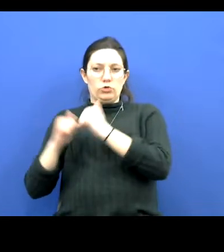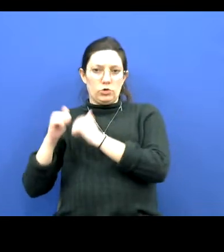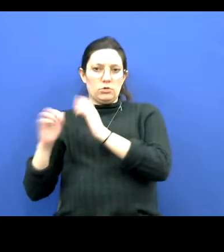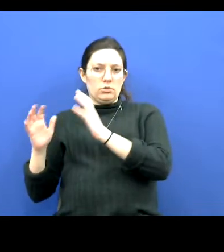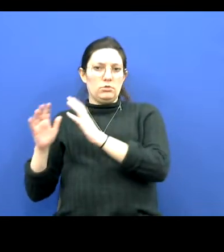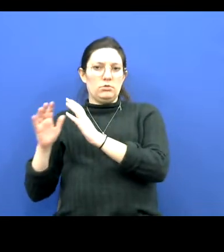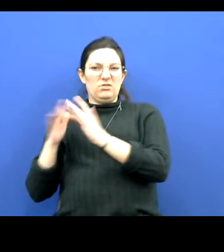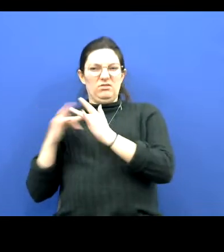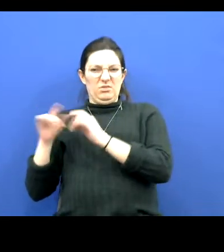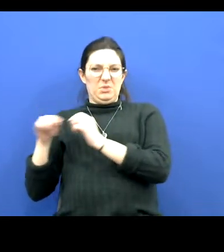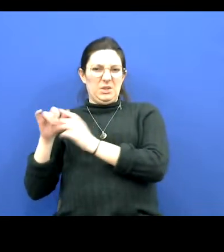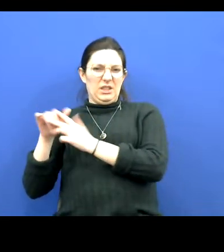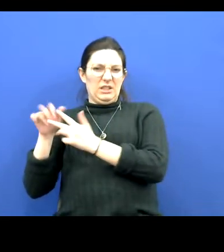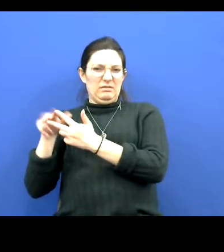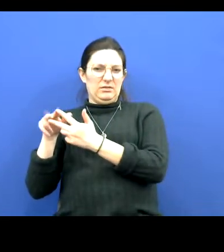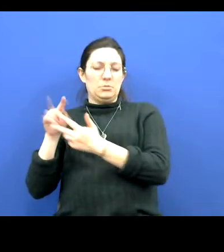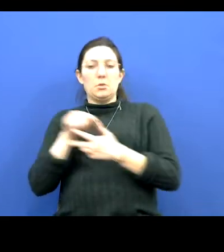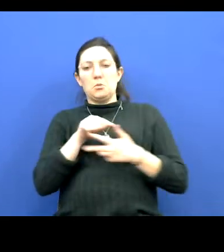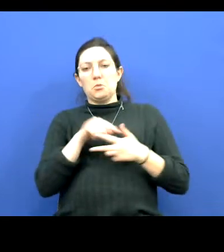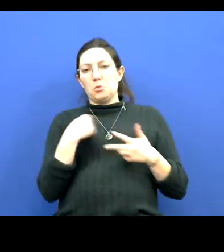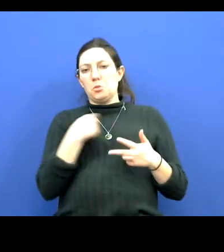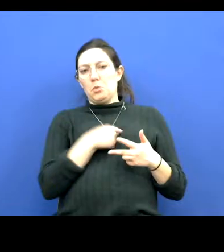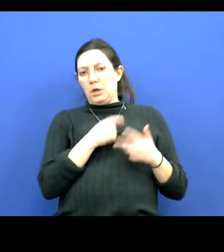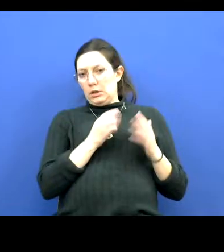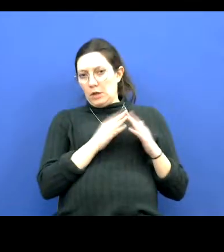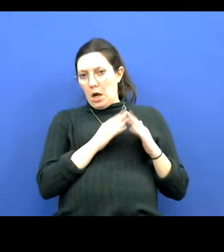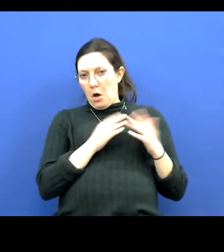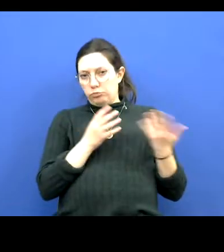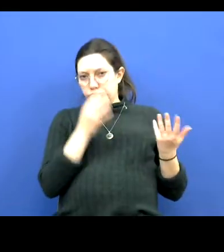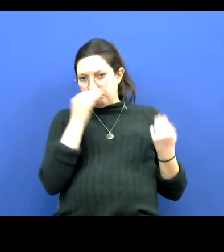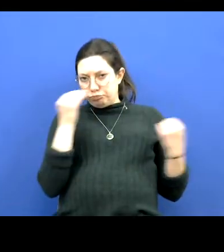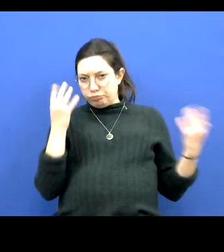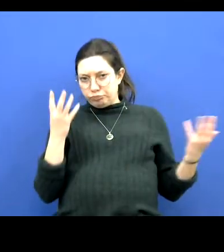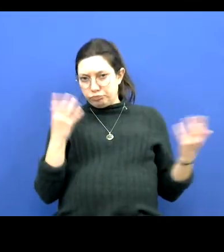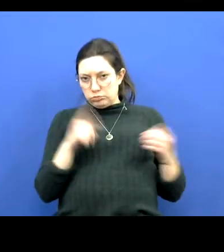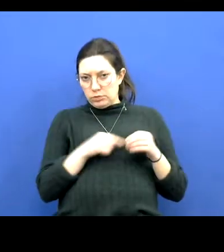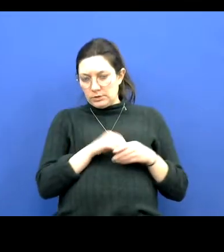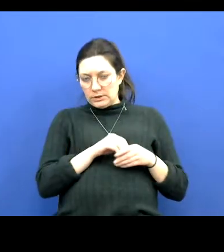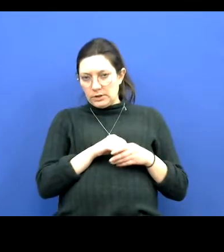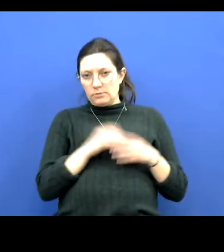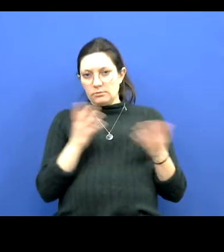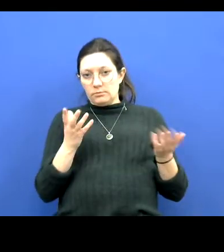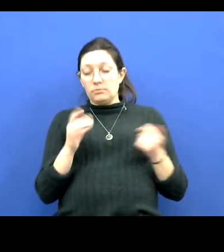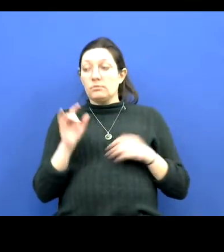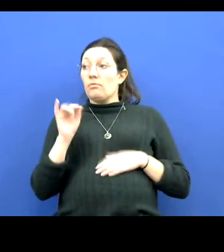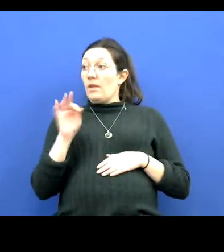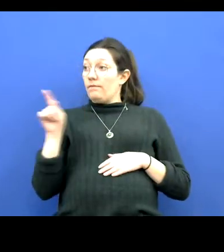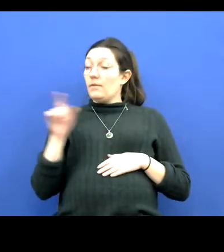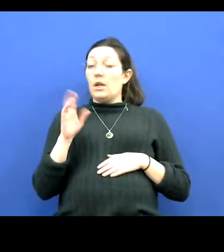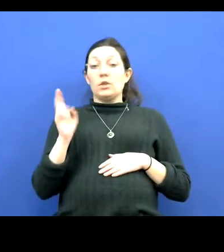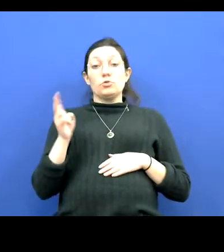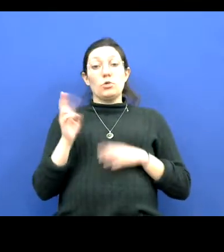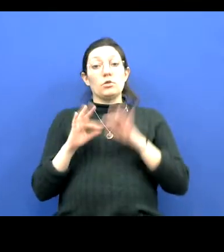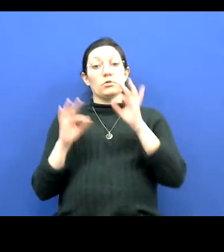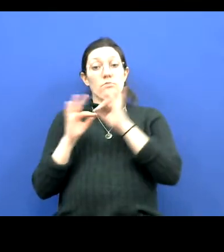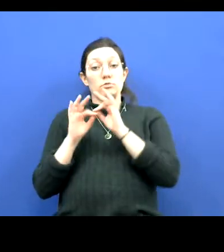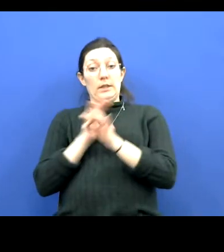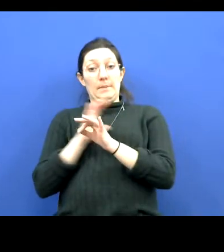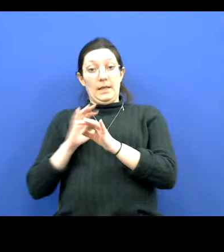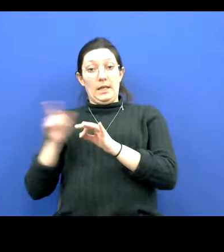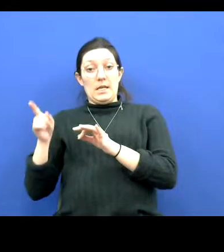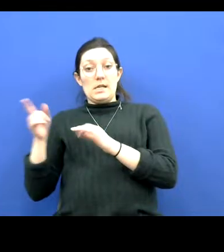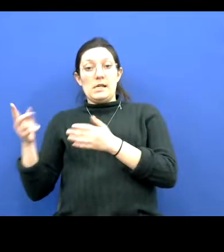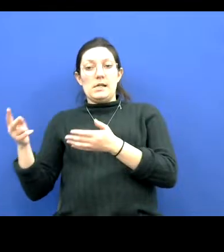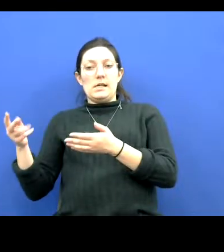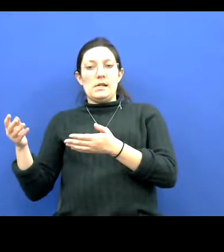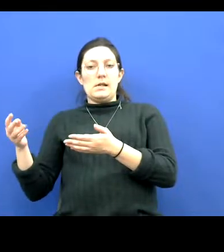of the ideas on that is if that's the case, and if that's what the Historic Site Committee believes, then it shouldn't have